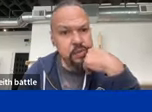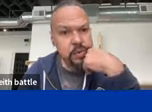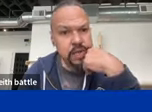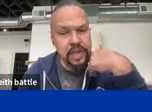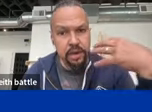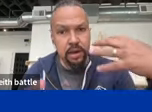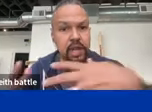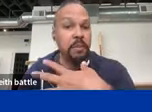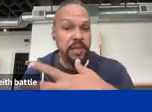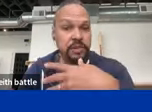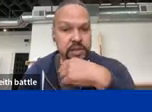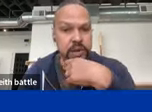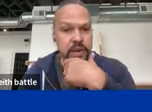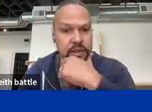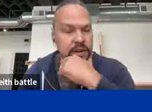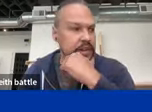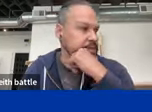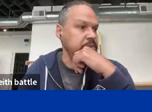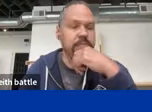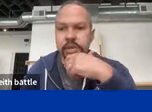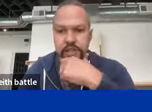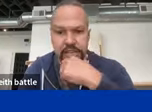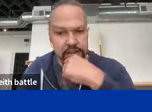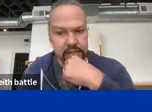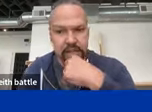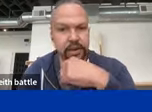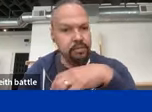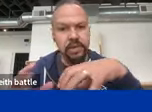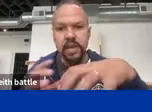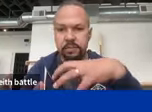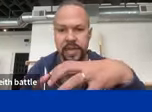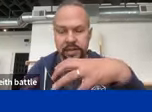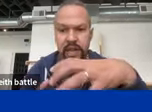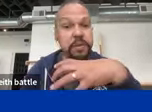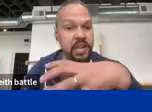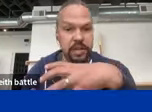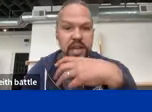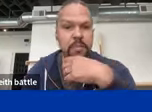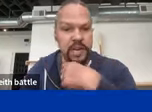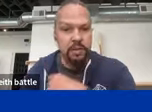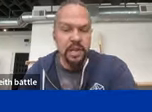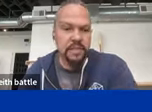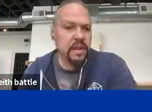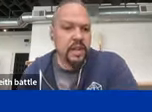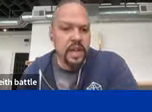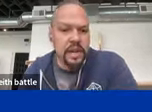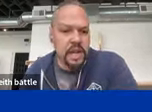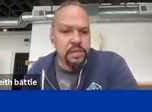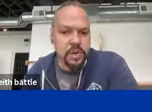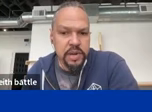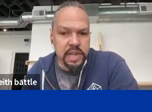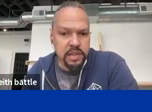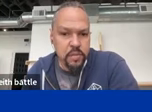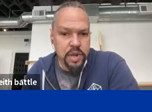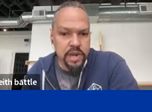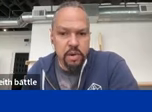CBOs that are complementary to one another. Someone put in the chat, you know, not competing, but complementing one another. And I